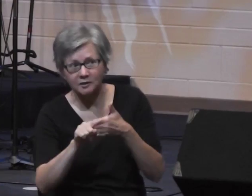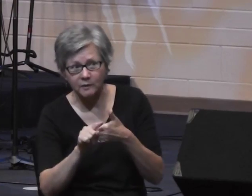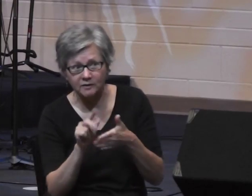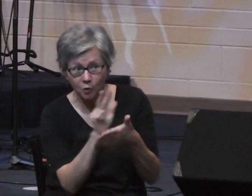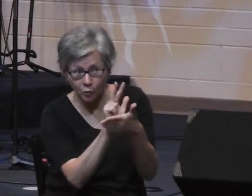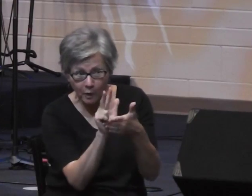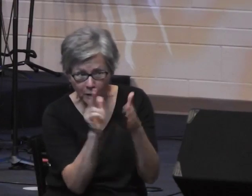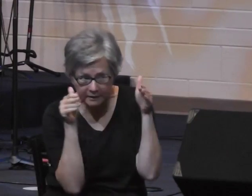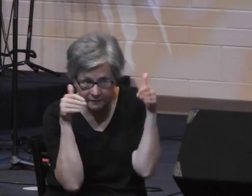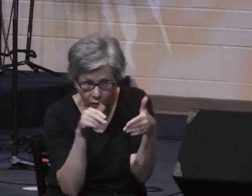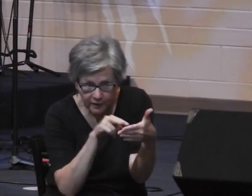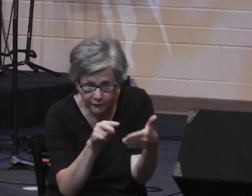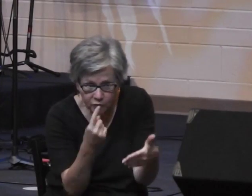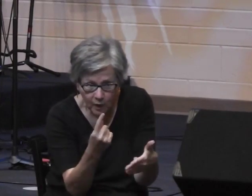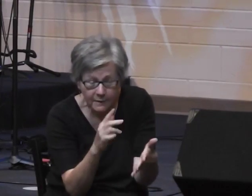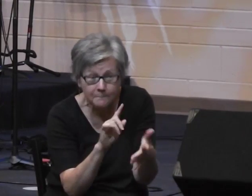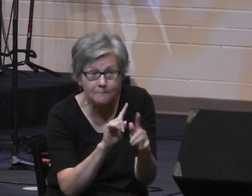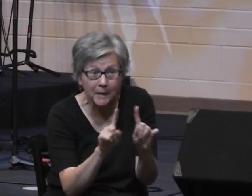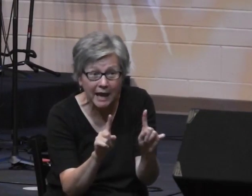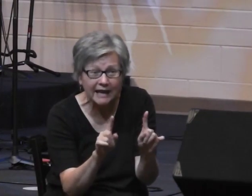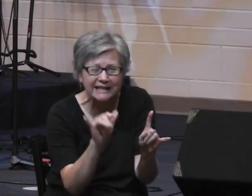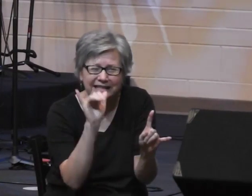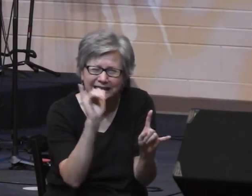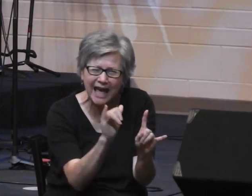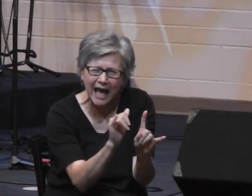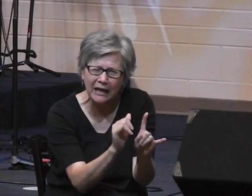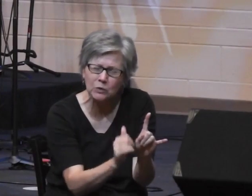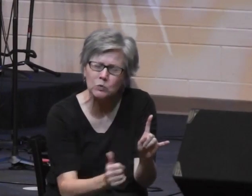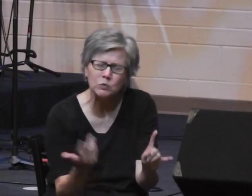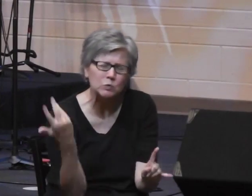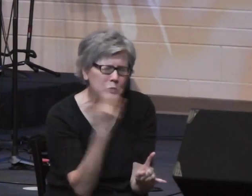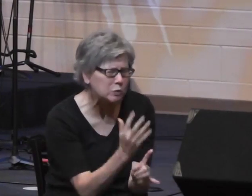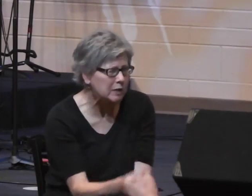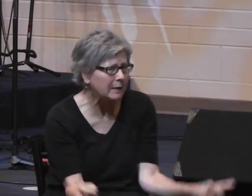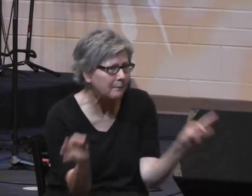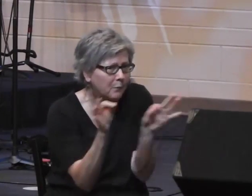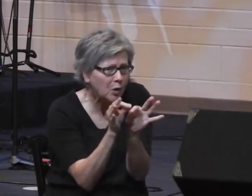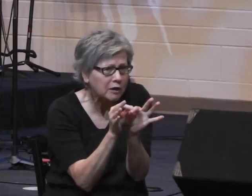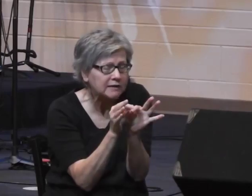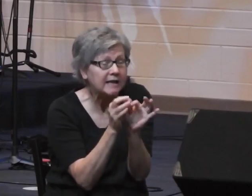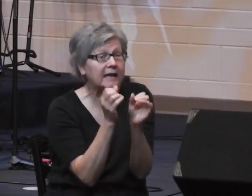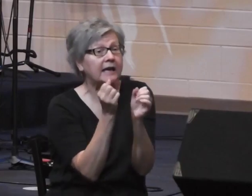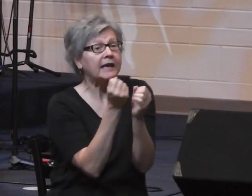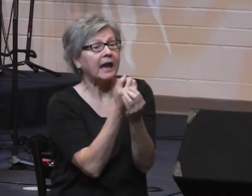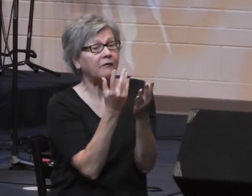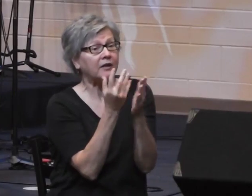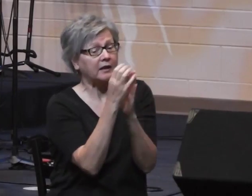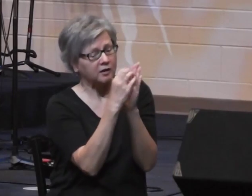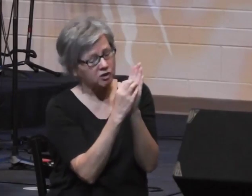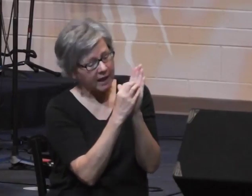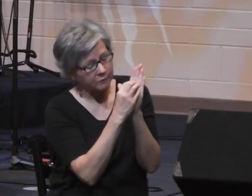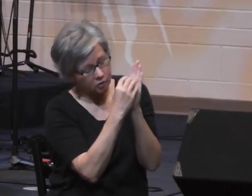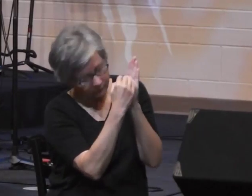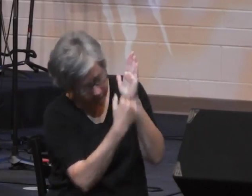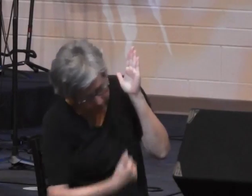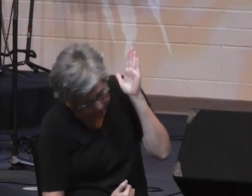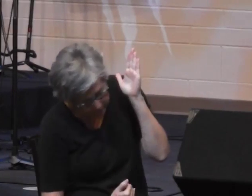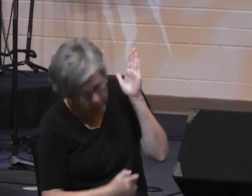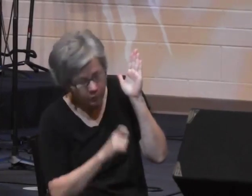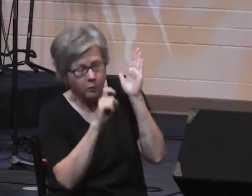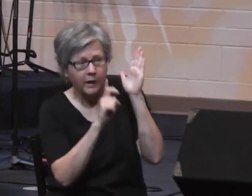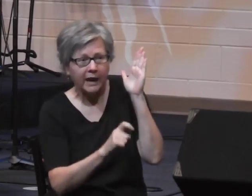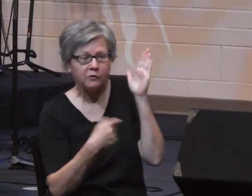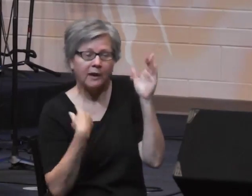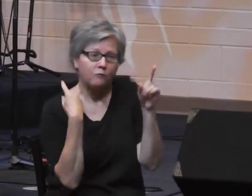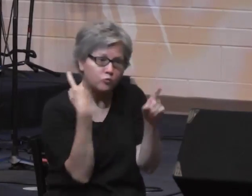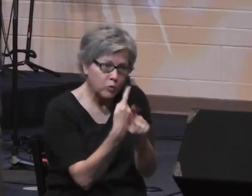1. But it's just that important. It's just everything for the rest of the chapter. We got to get verse 1 right. Wow, I